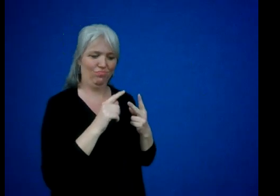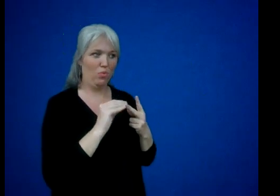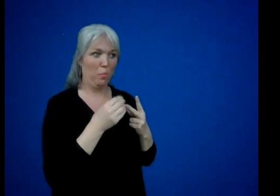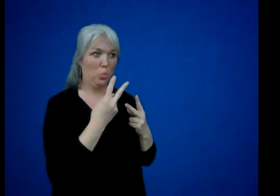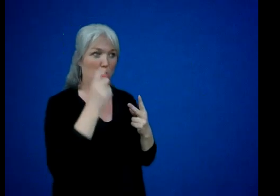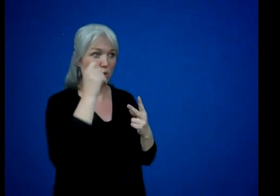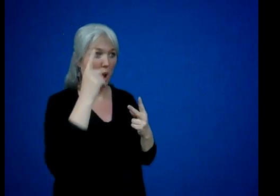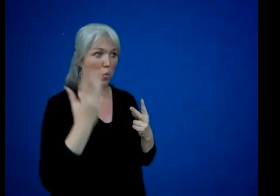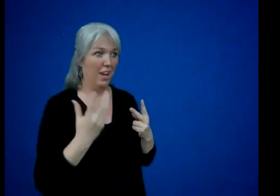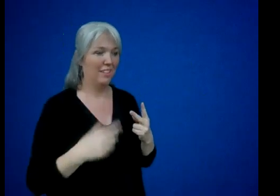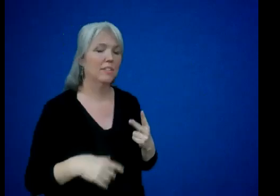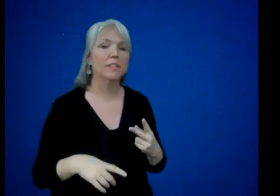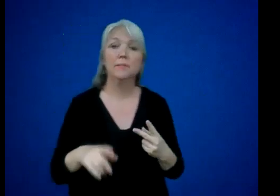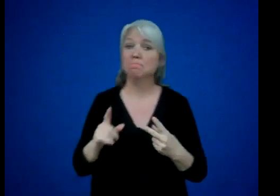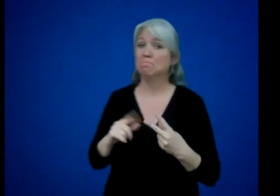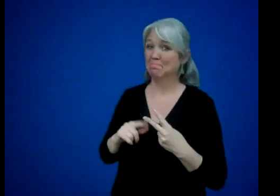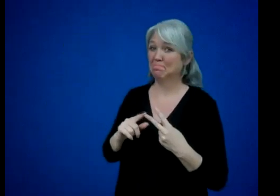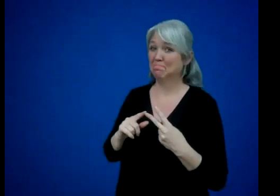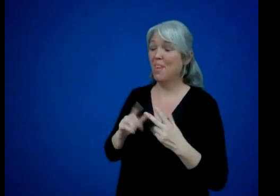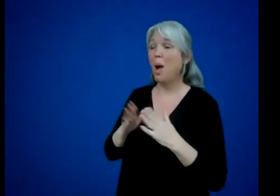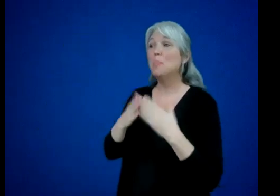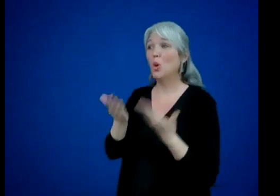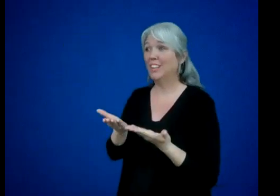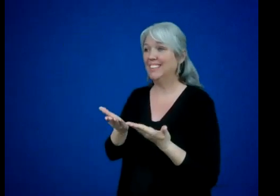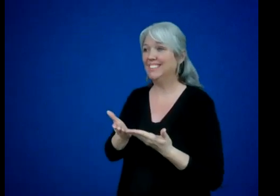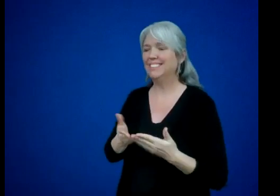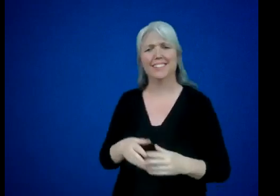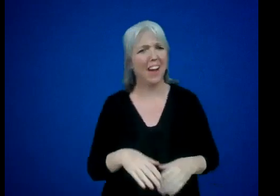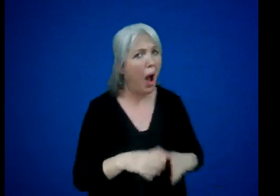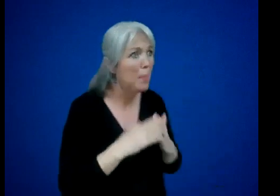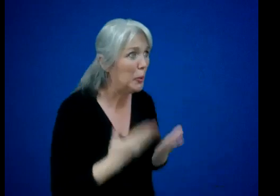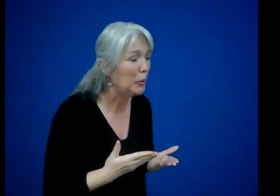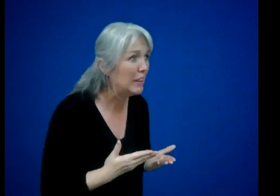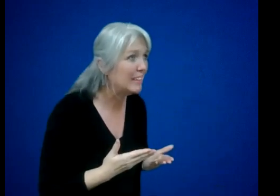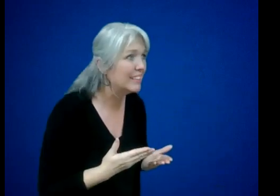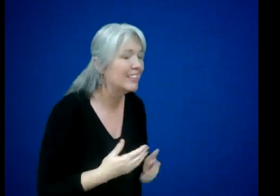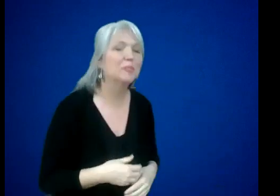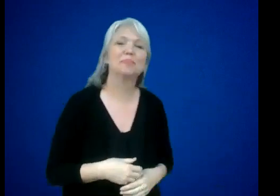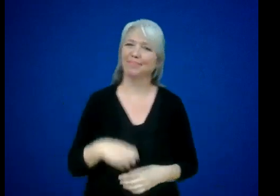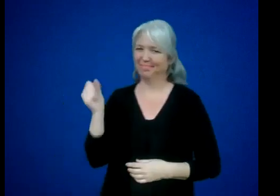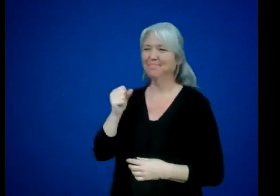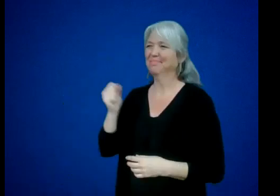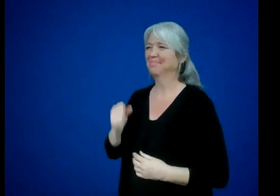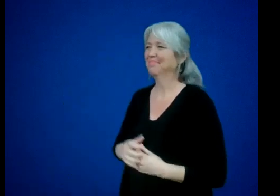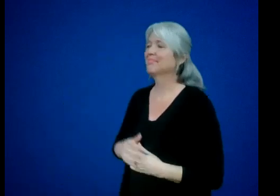"A book," I said. "A book?" "Uh-huh," I said. "It's called